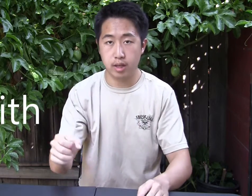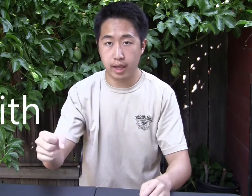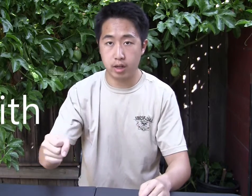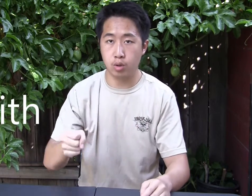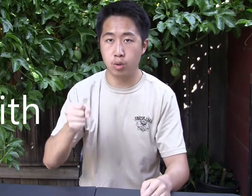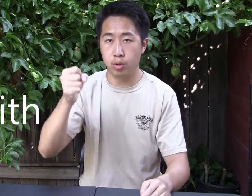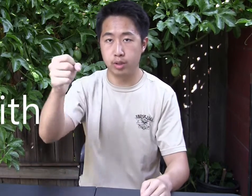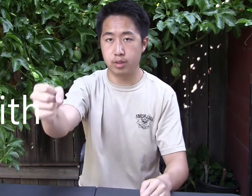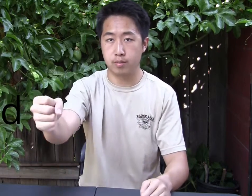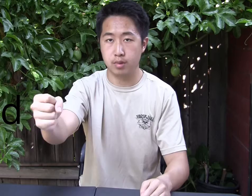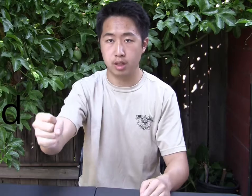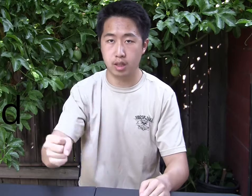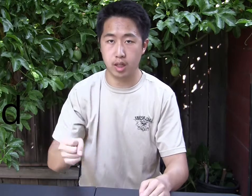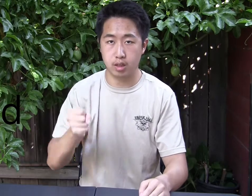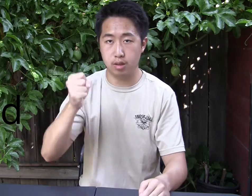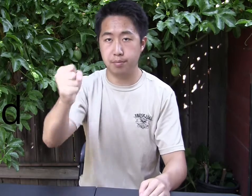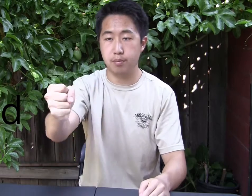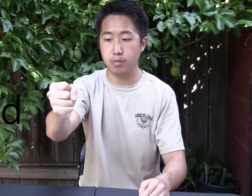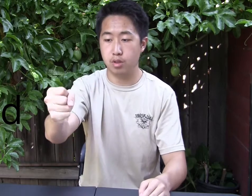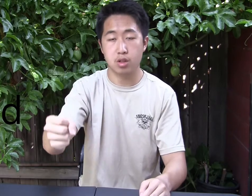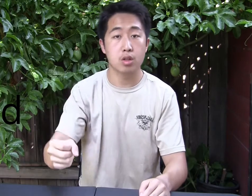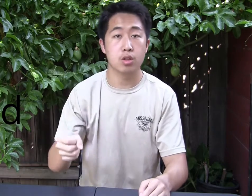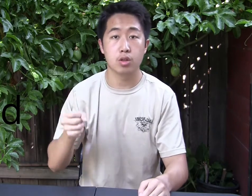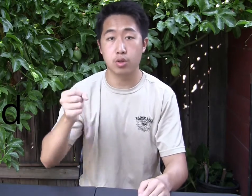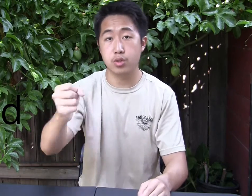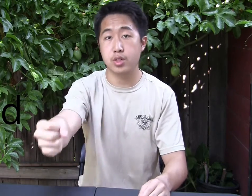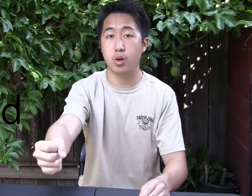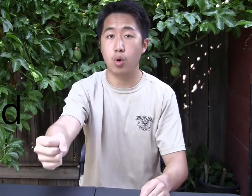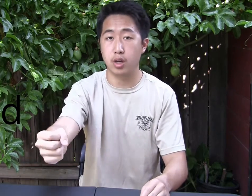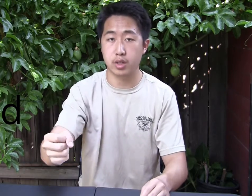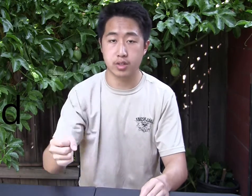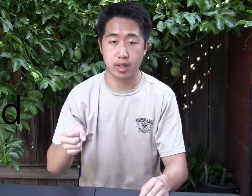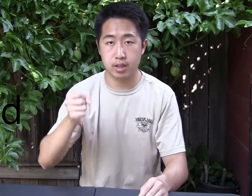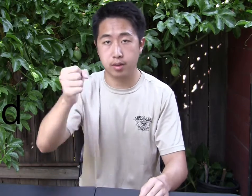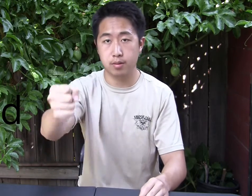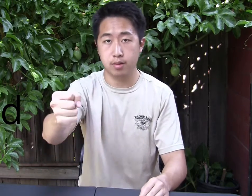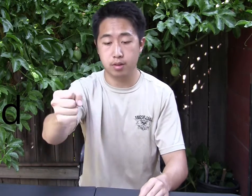And old. Like you're using a walking stick.